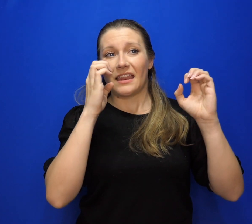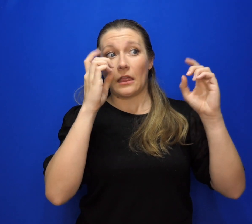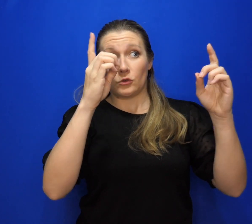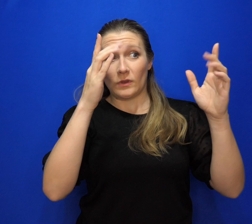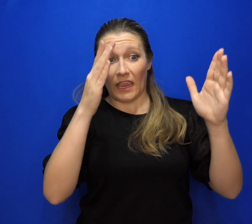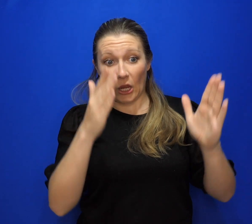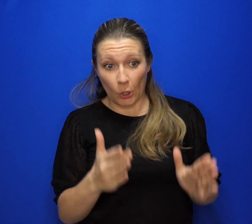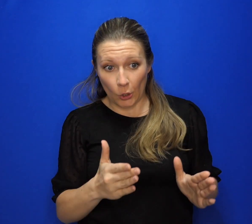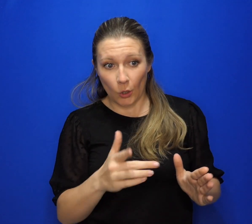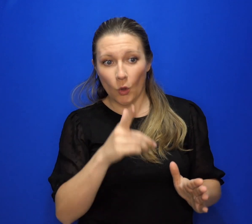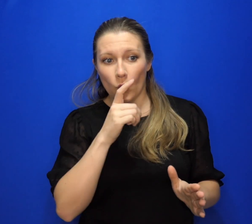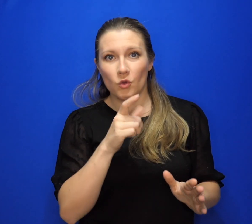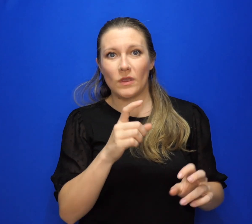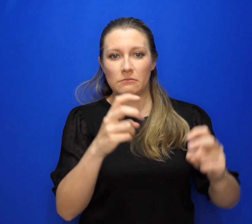Yeah.